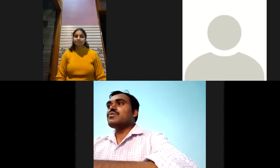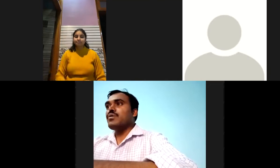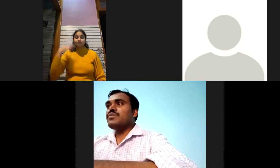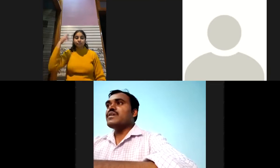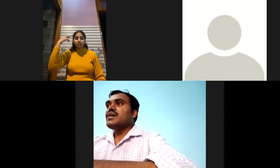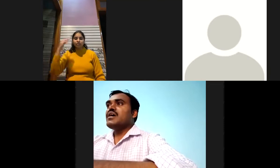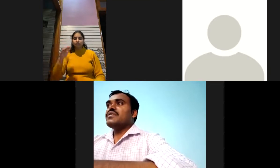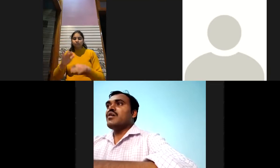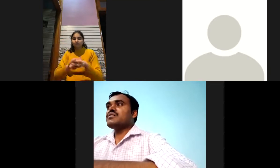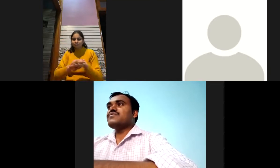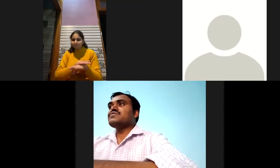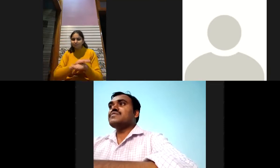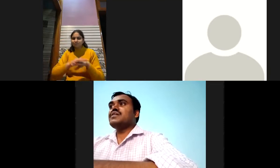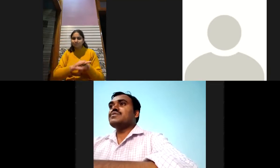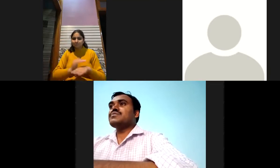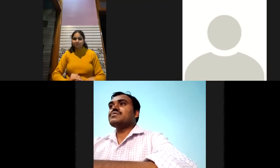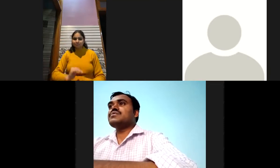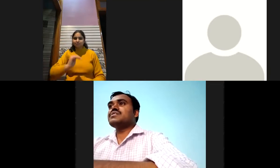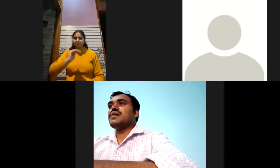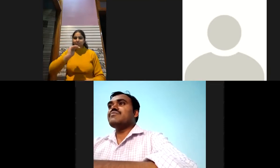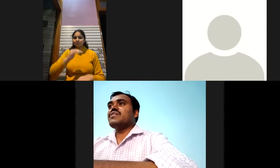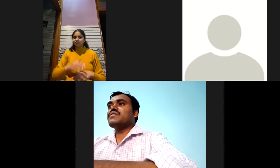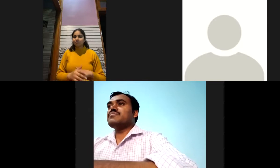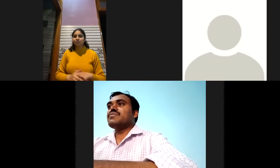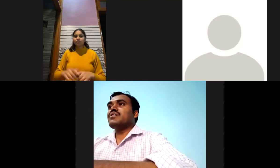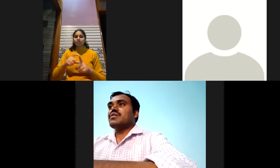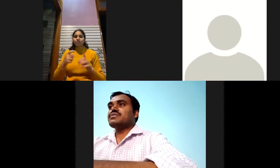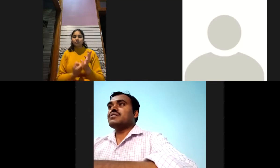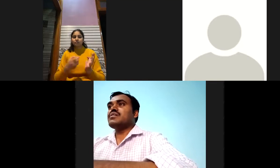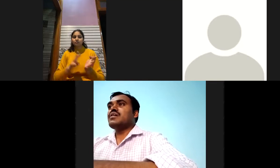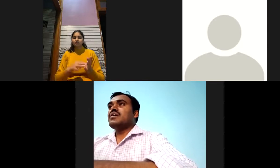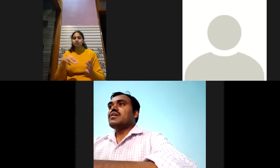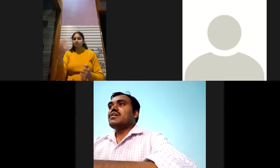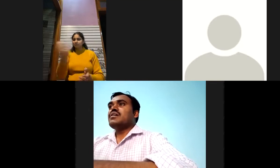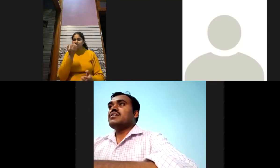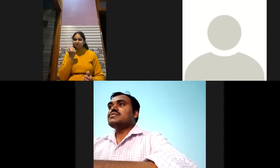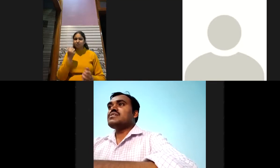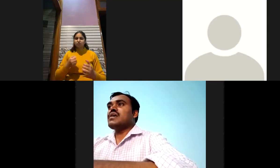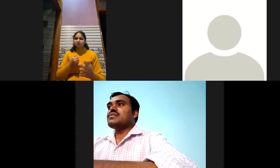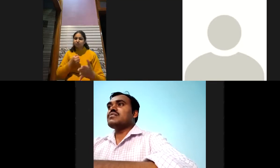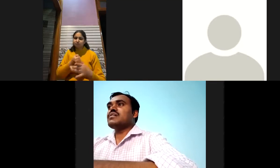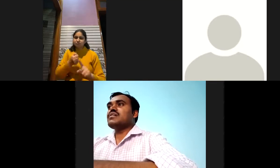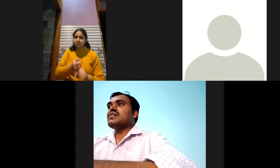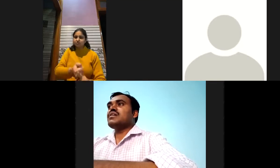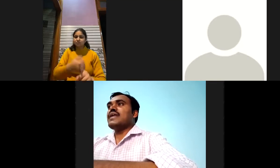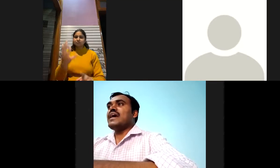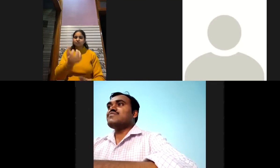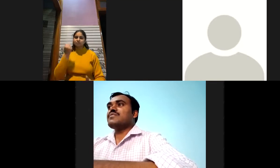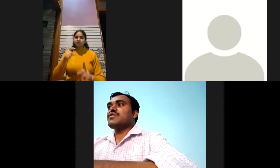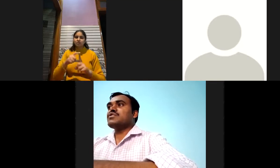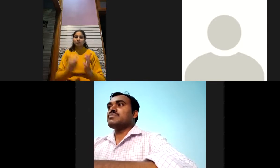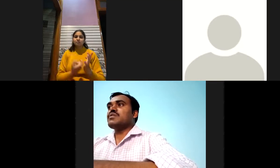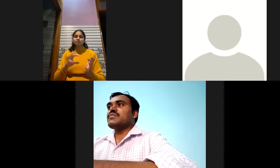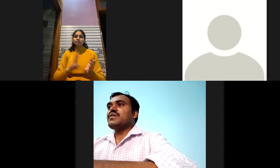slow growth, the doctor forcefully took the drum away from Oscar. He shattered the entire glassware